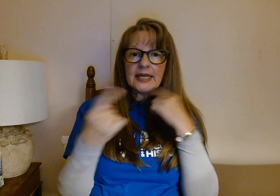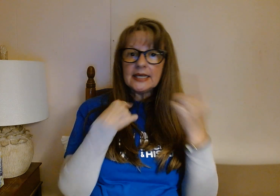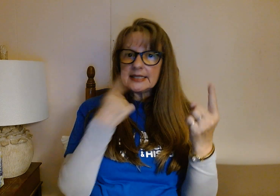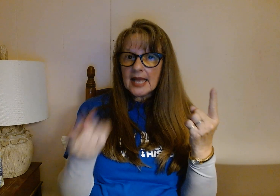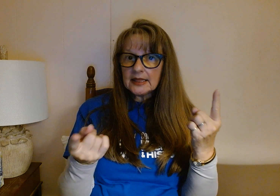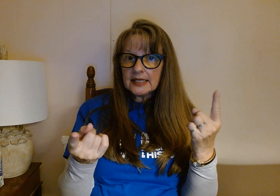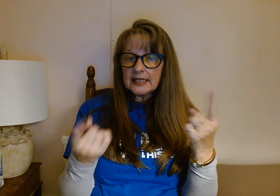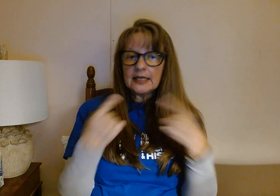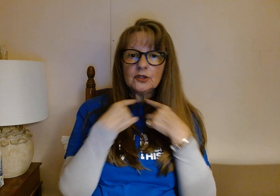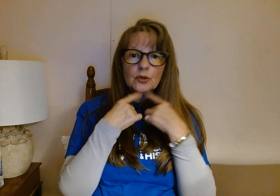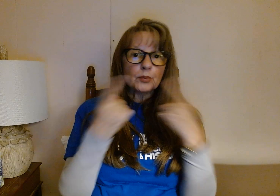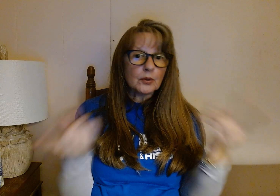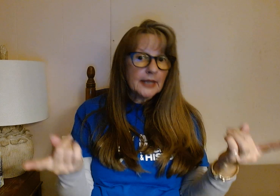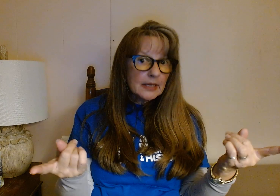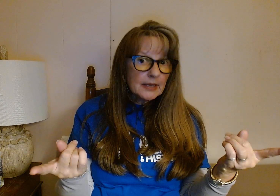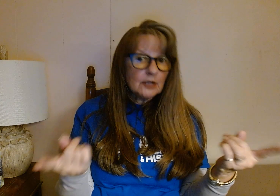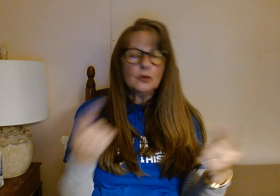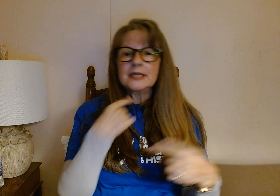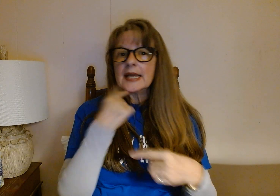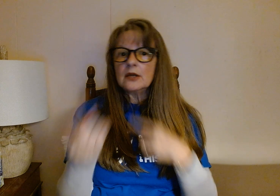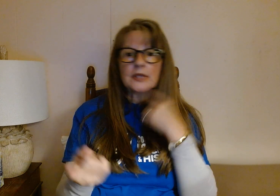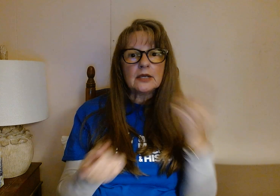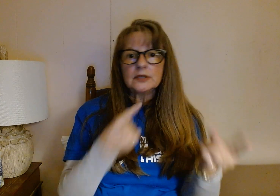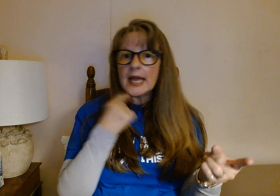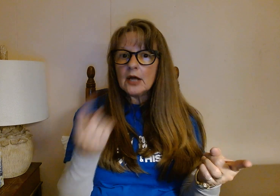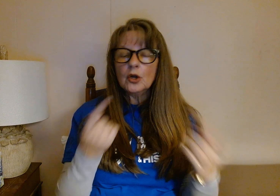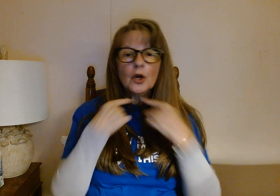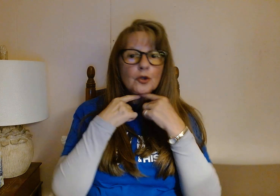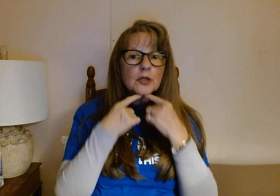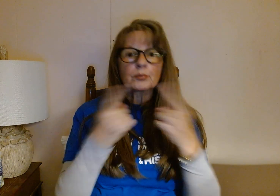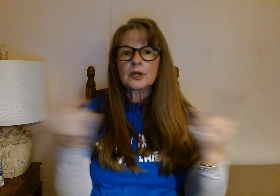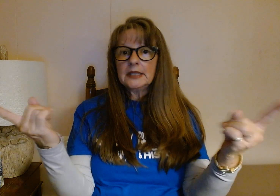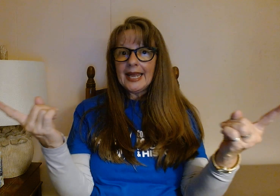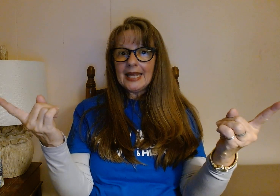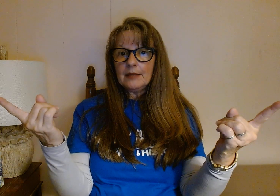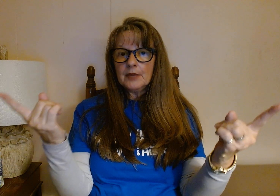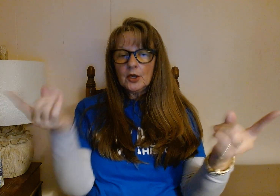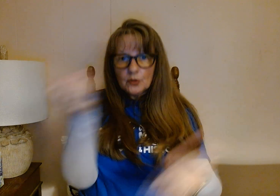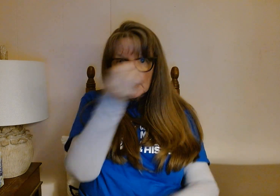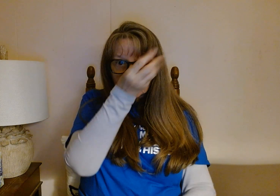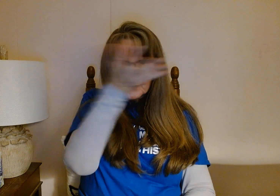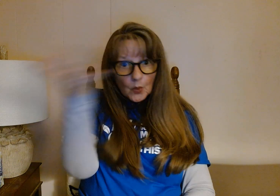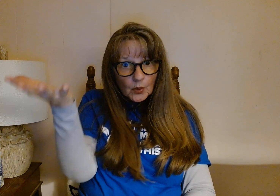and proclaiming. You can tell, you can proclaim, you can inform